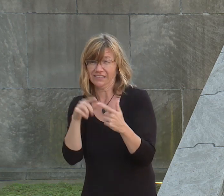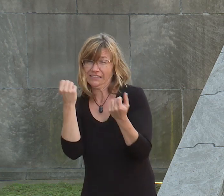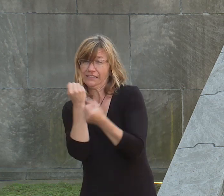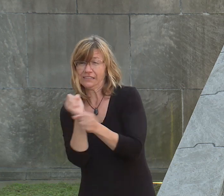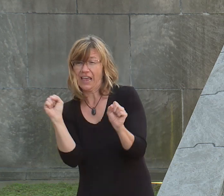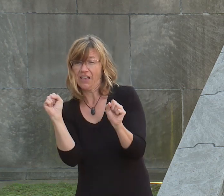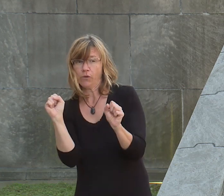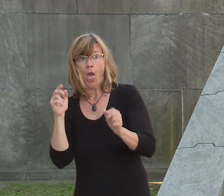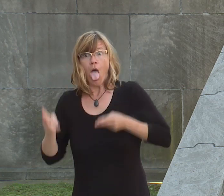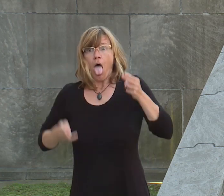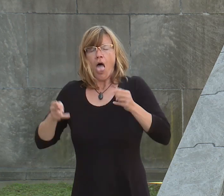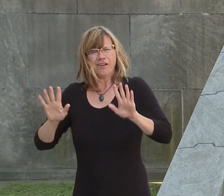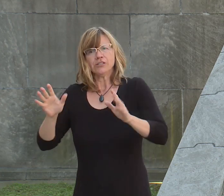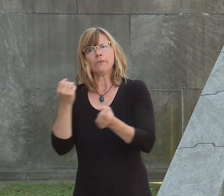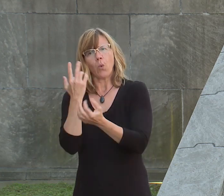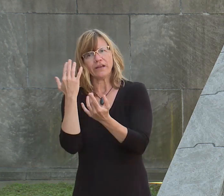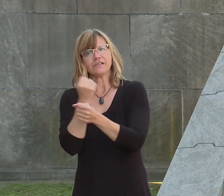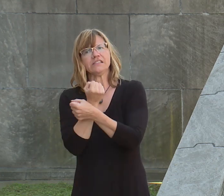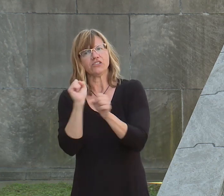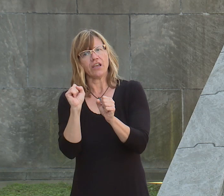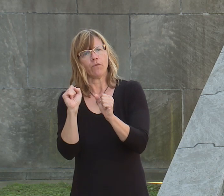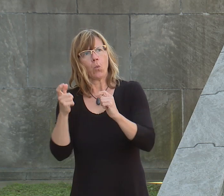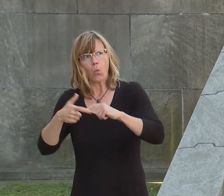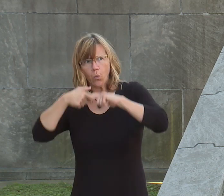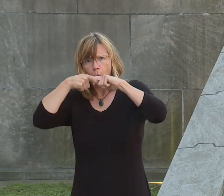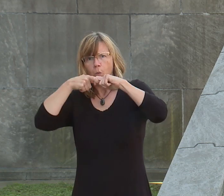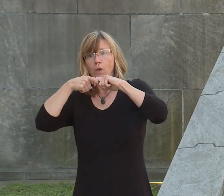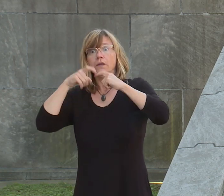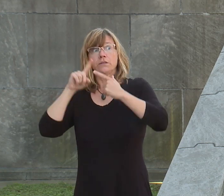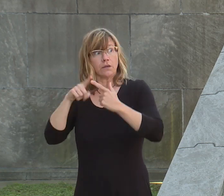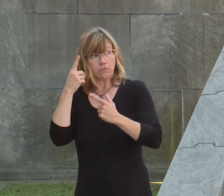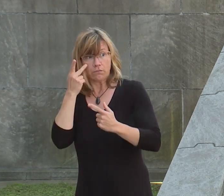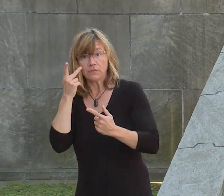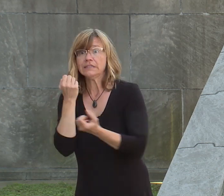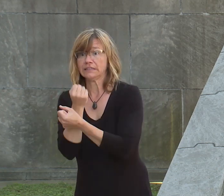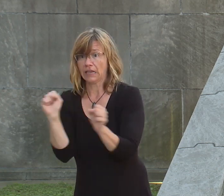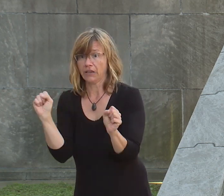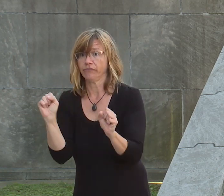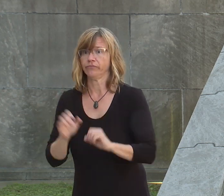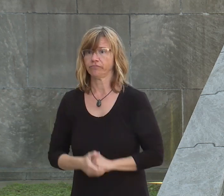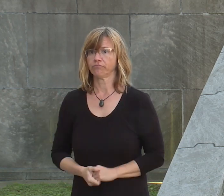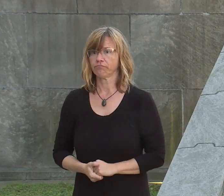job, as you heard today with some people in the inconsistencies. Ma'am?